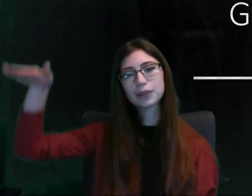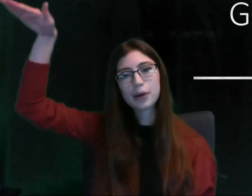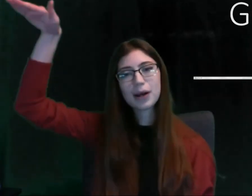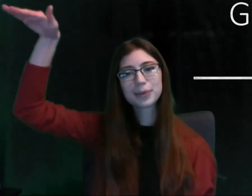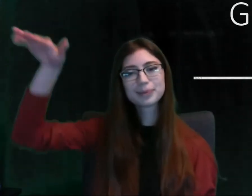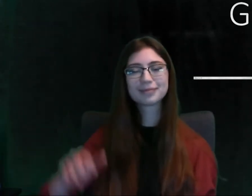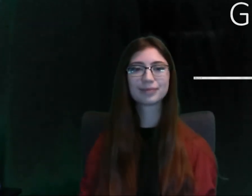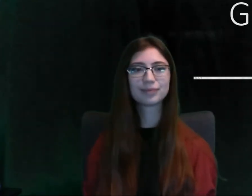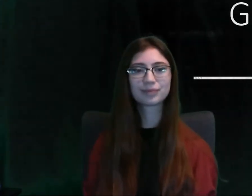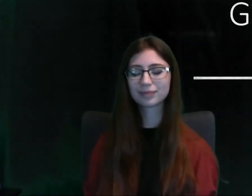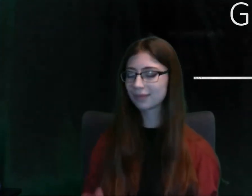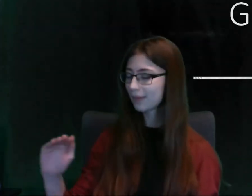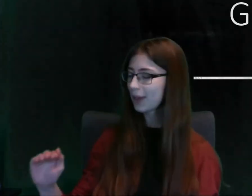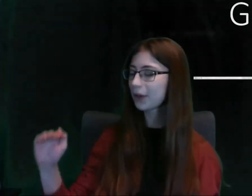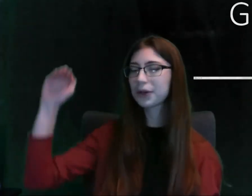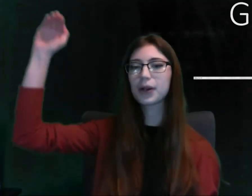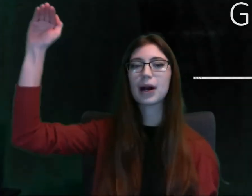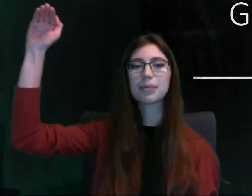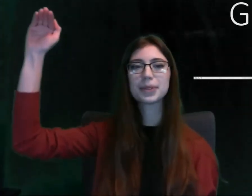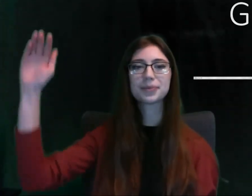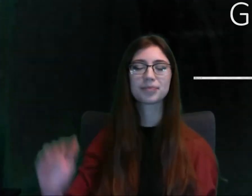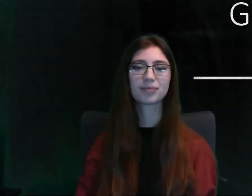up. Grow up.